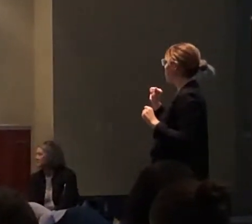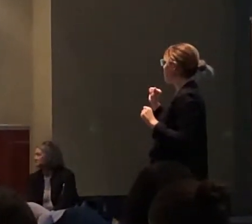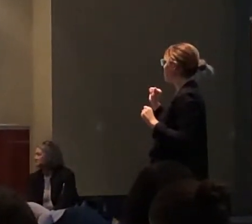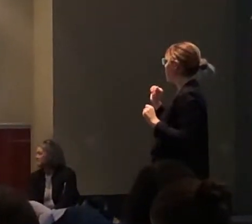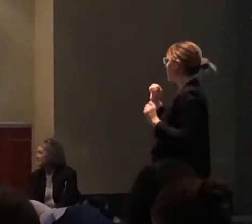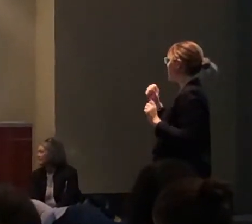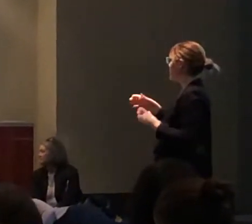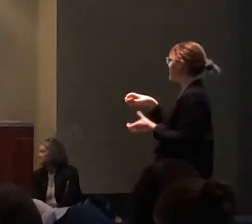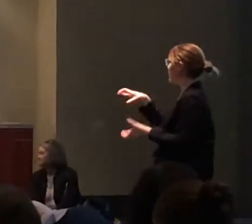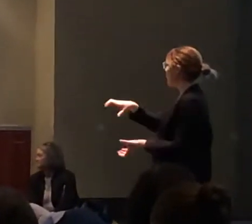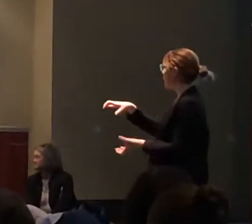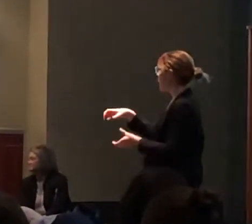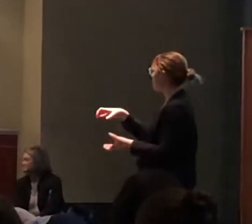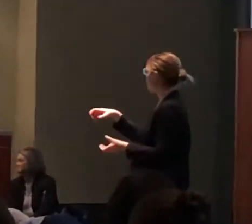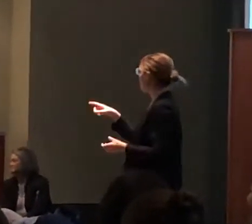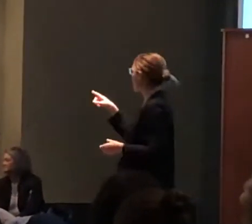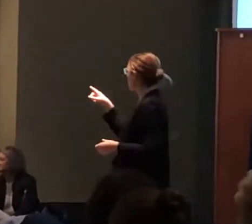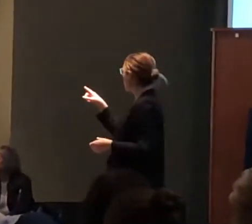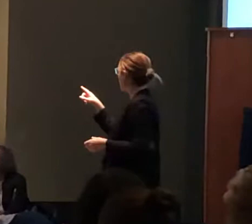Dumping, what did you say?